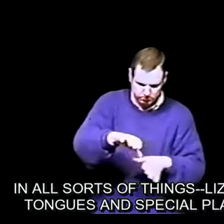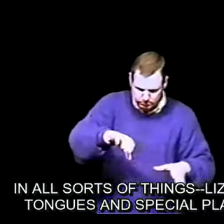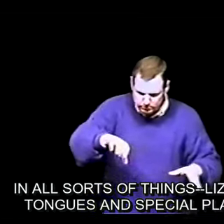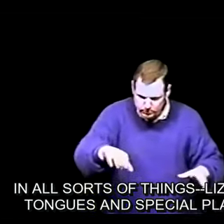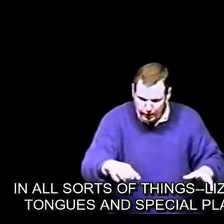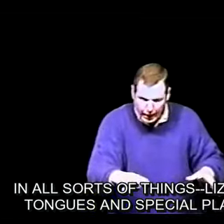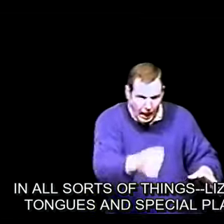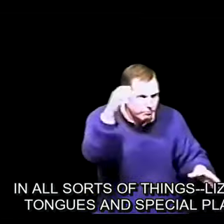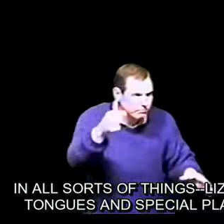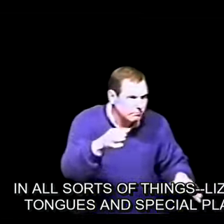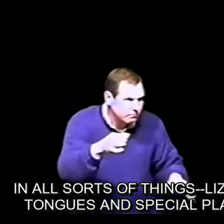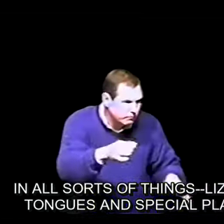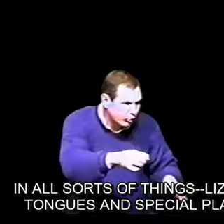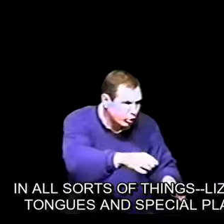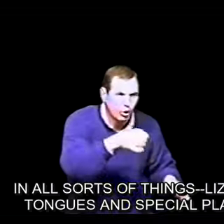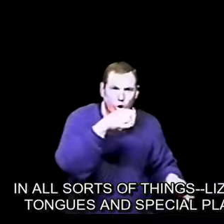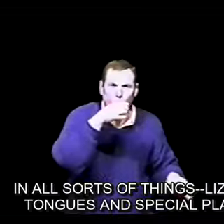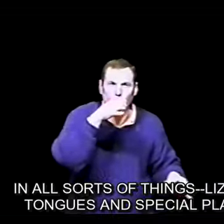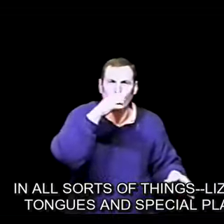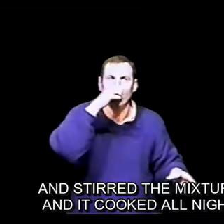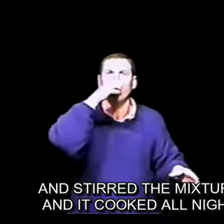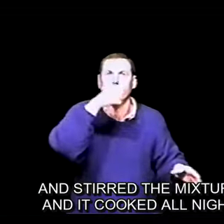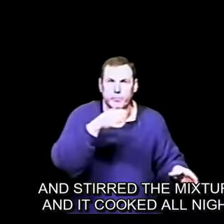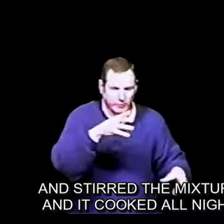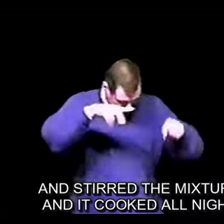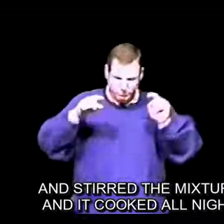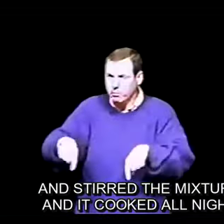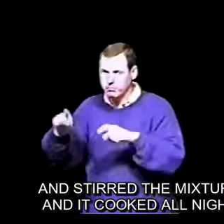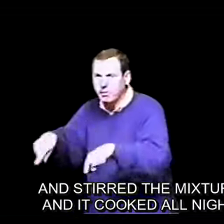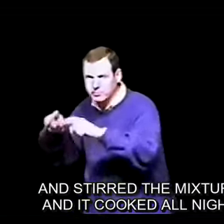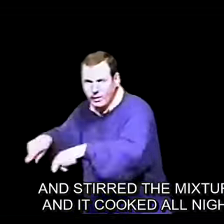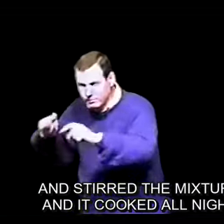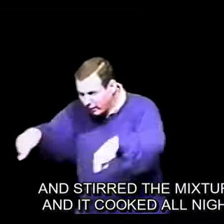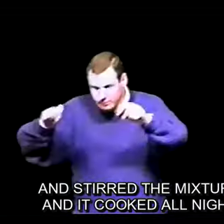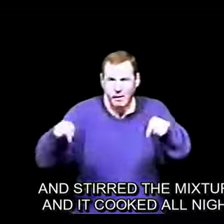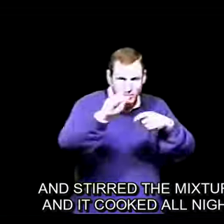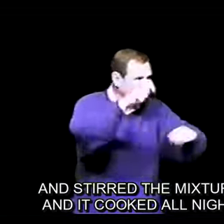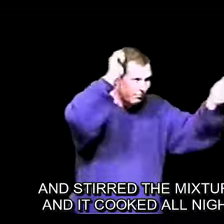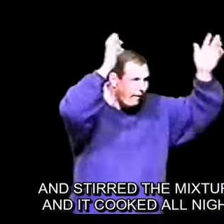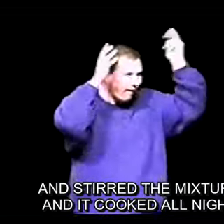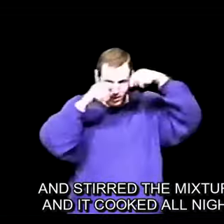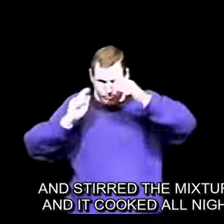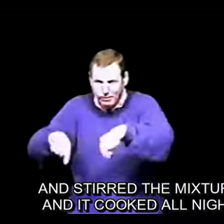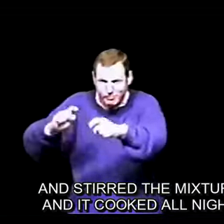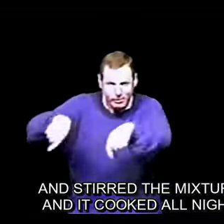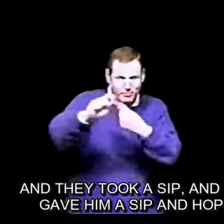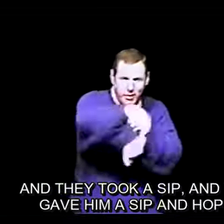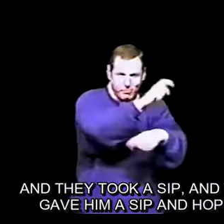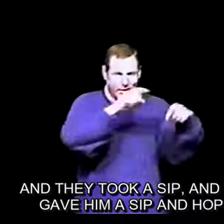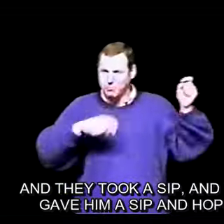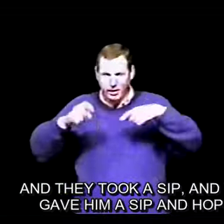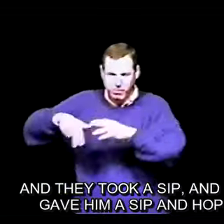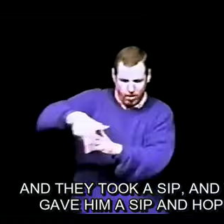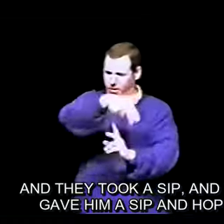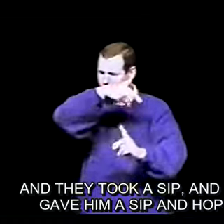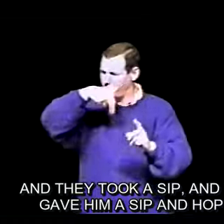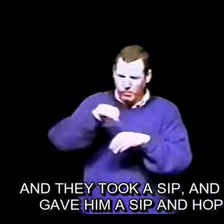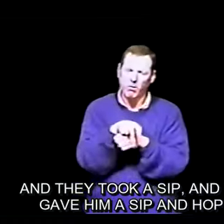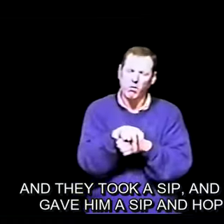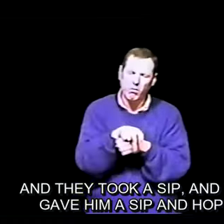lizards' tongues and special plants, and stirred the mixture, and it cooked all night. And they took a sip, and